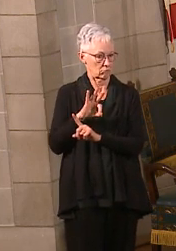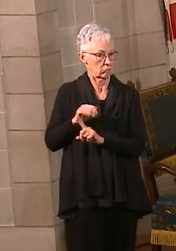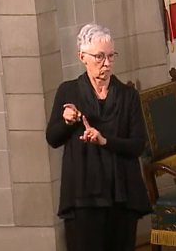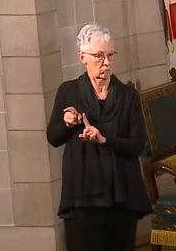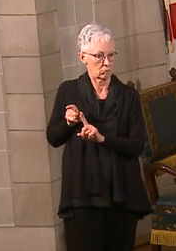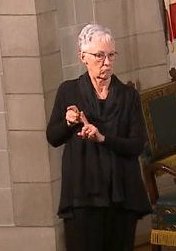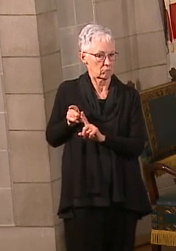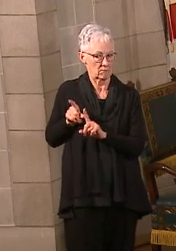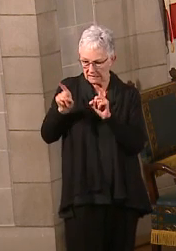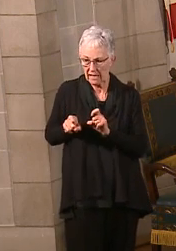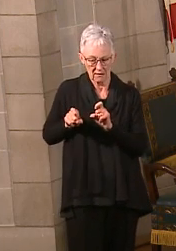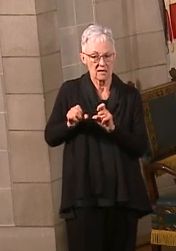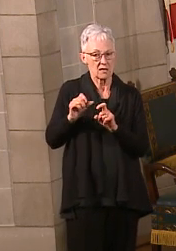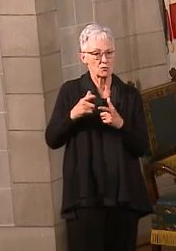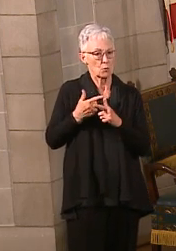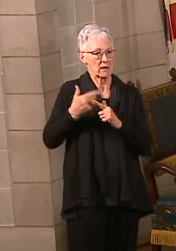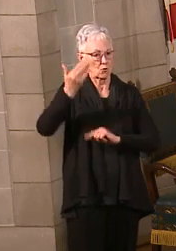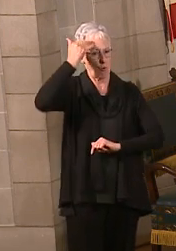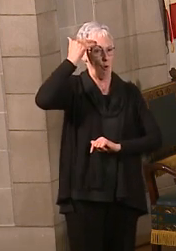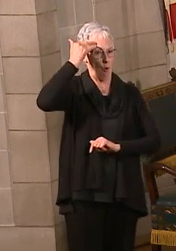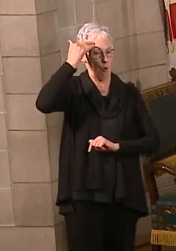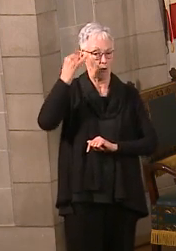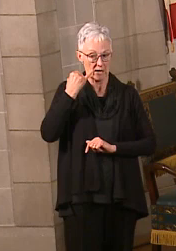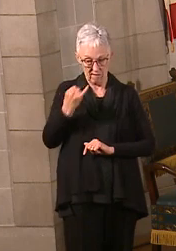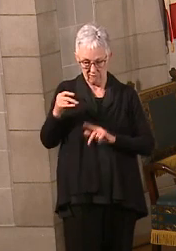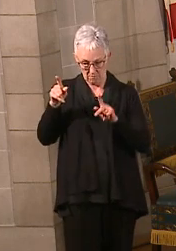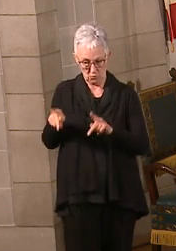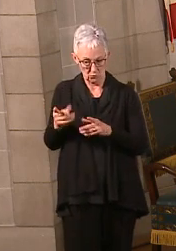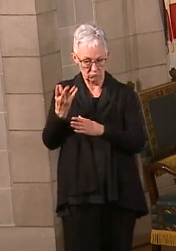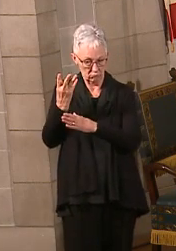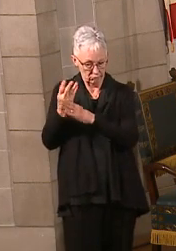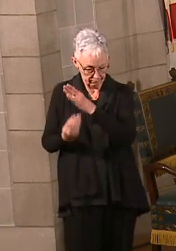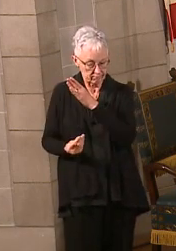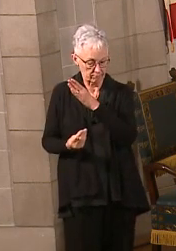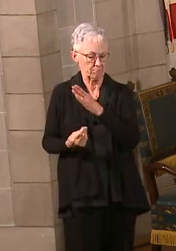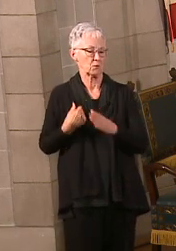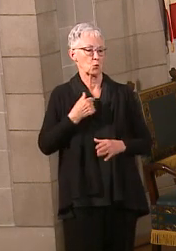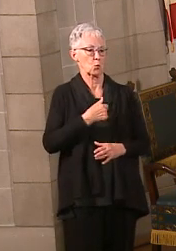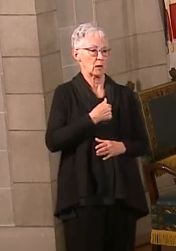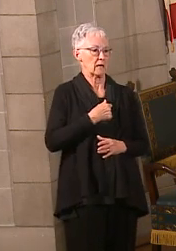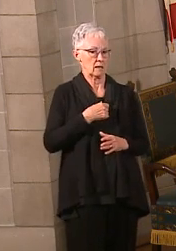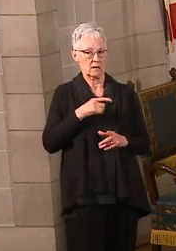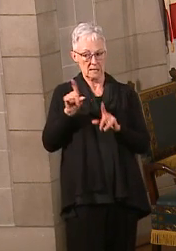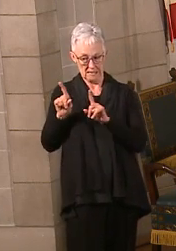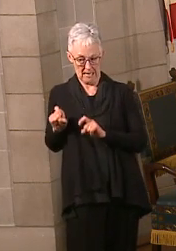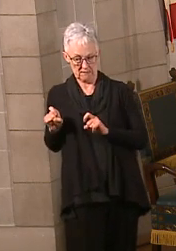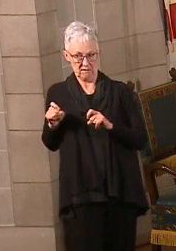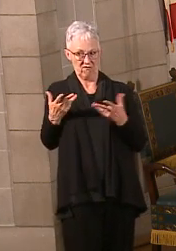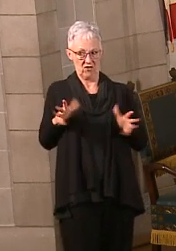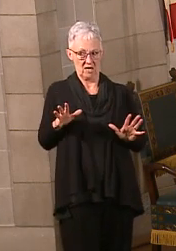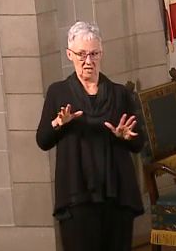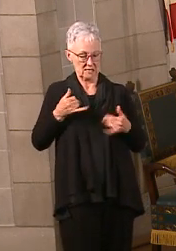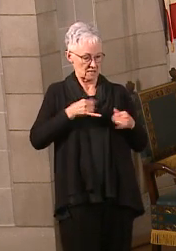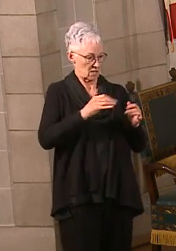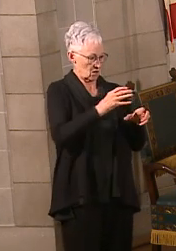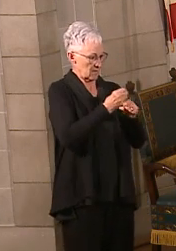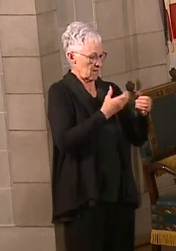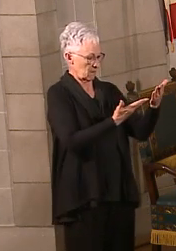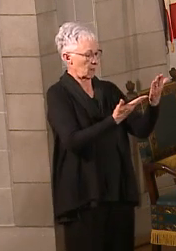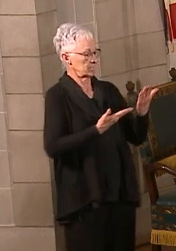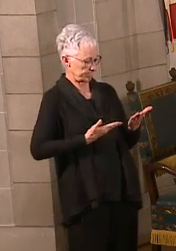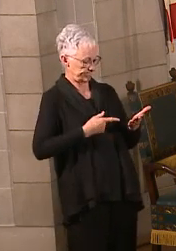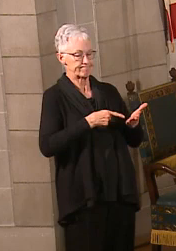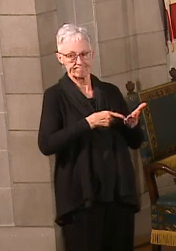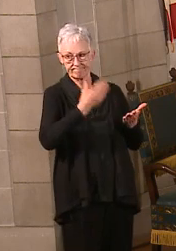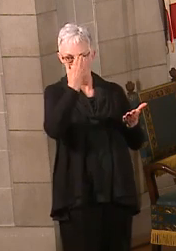tested. And obviously, if that person ends up passing away, we'll know that that person was a victim of the coronavirus. So again, the standard procedures